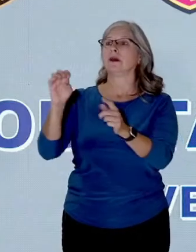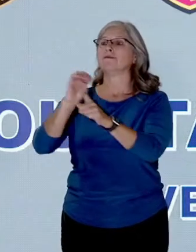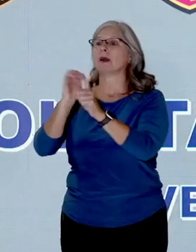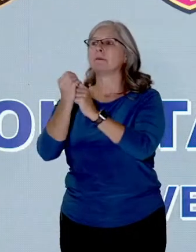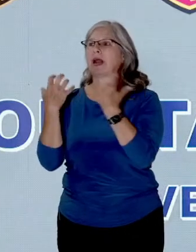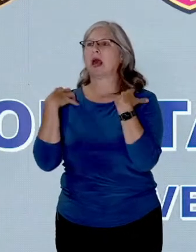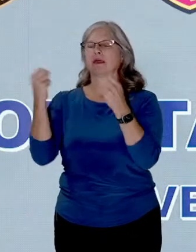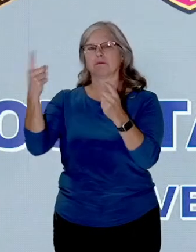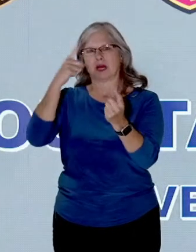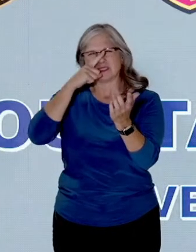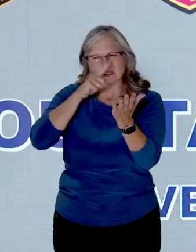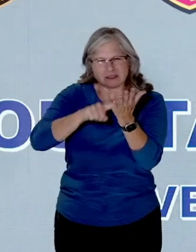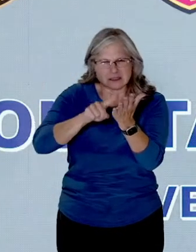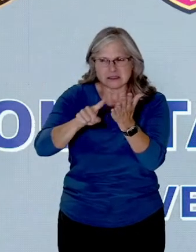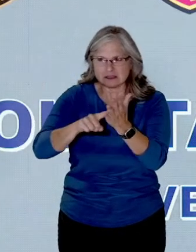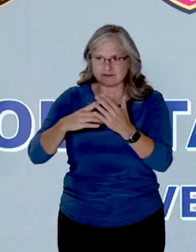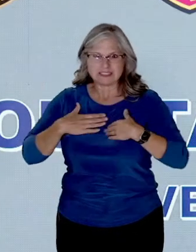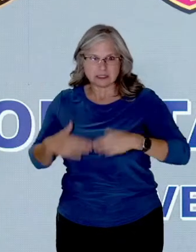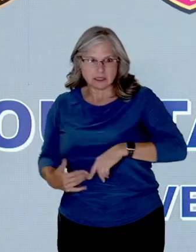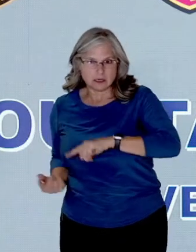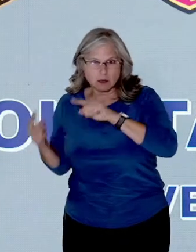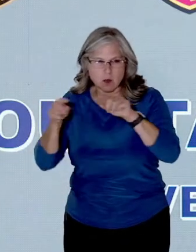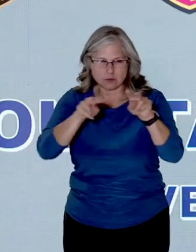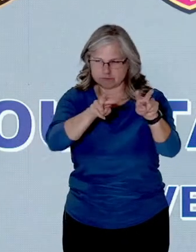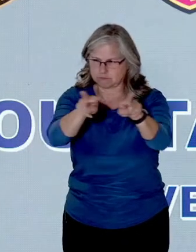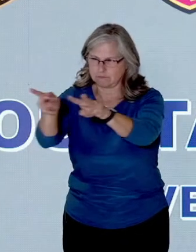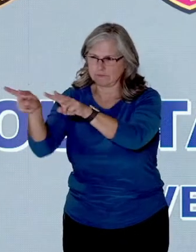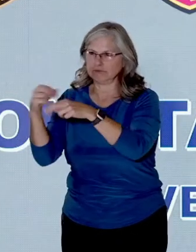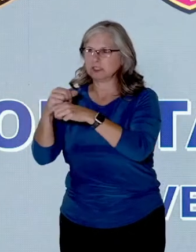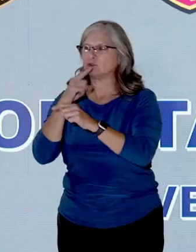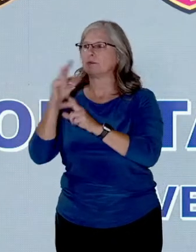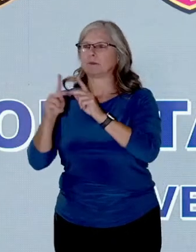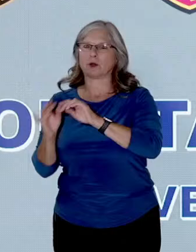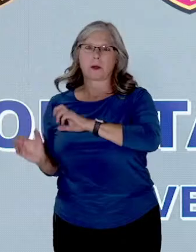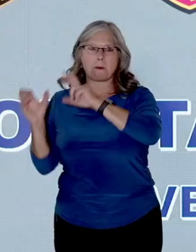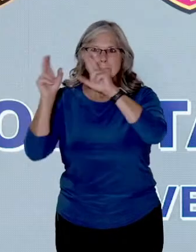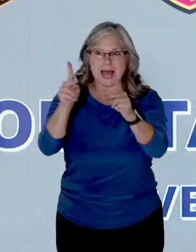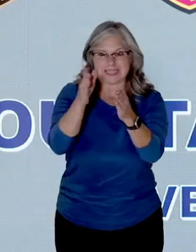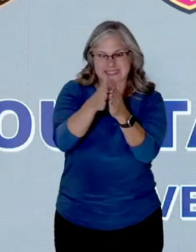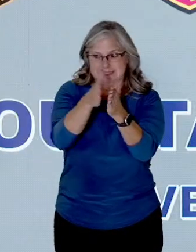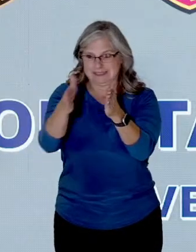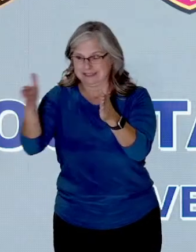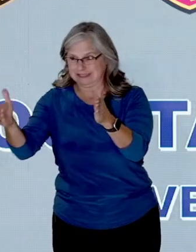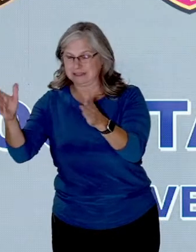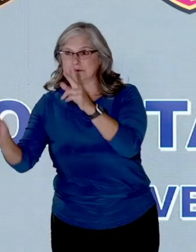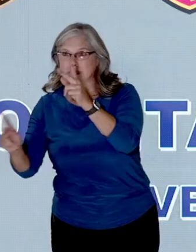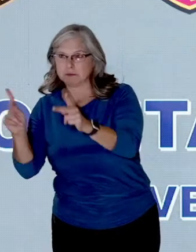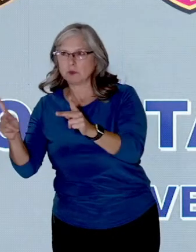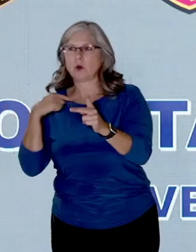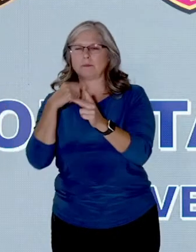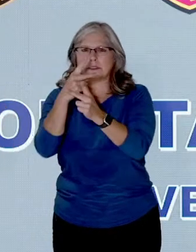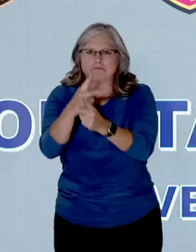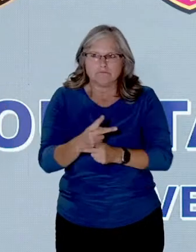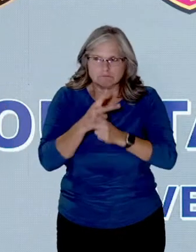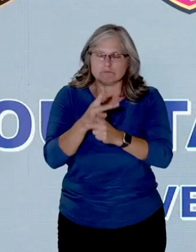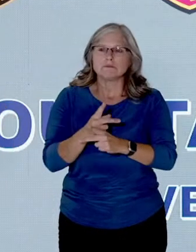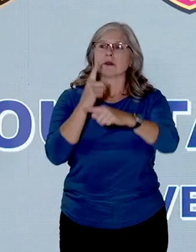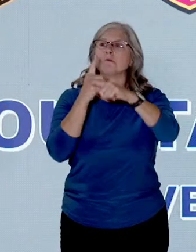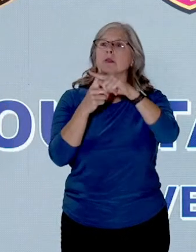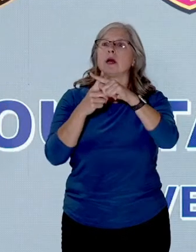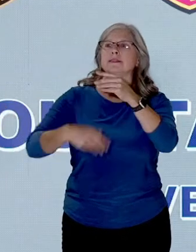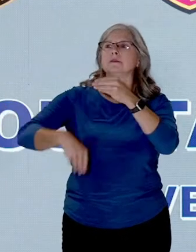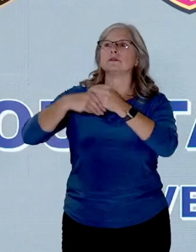need to go into those areas to make sure that it's safe to repopulate the neighbors that are next to it. So we want to be extra cautious, and there'll be some